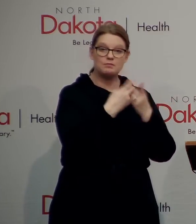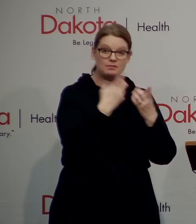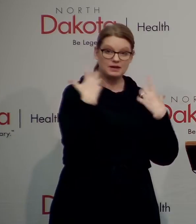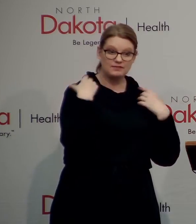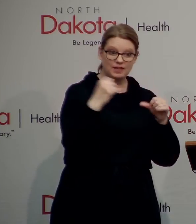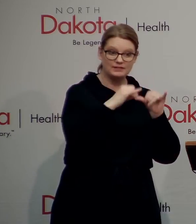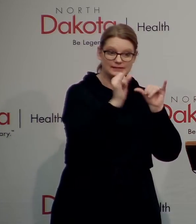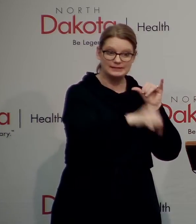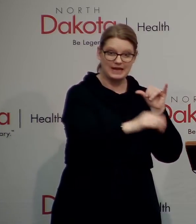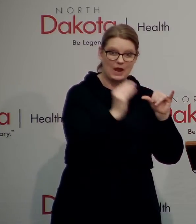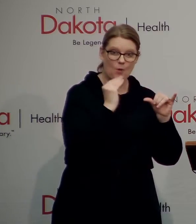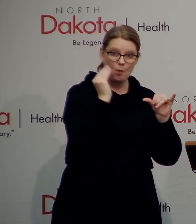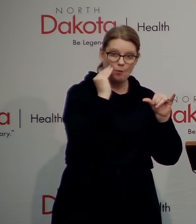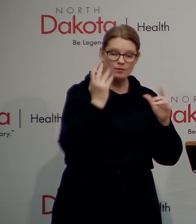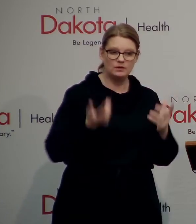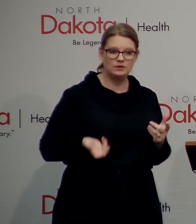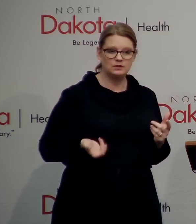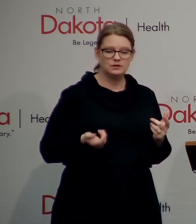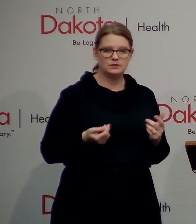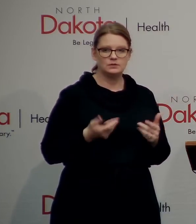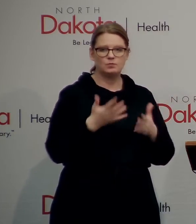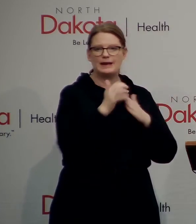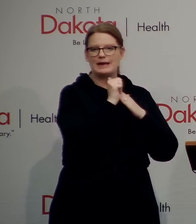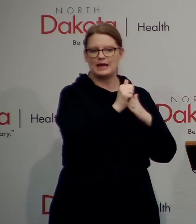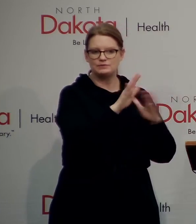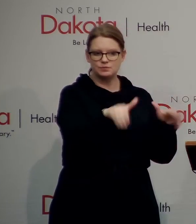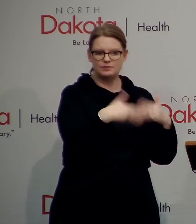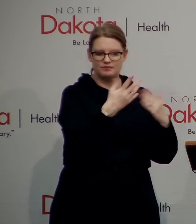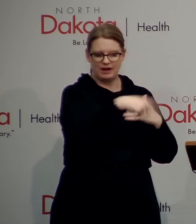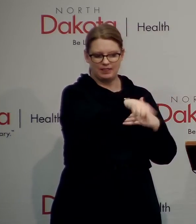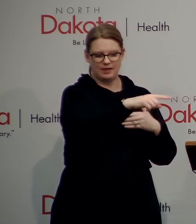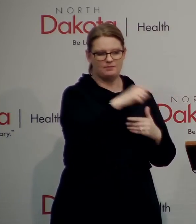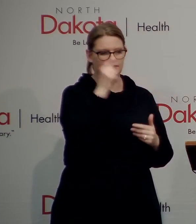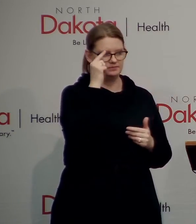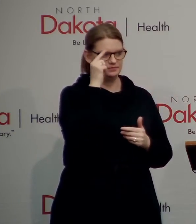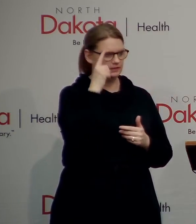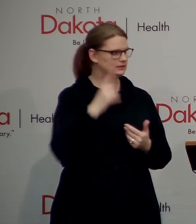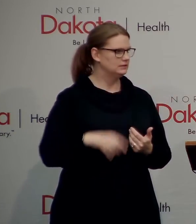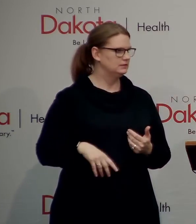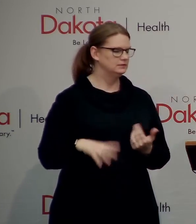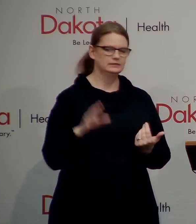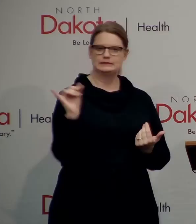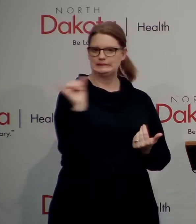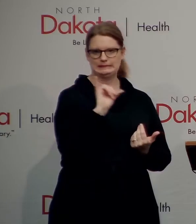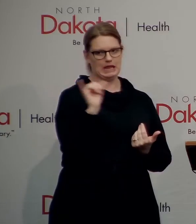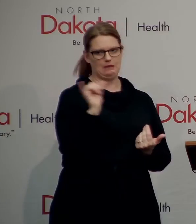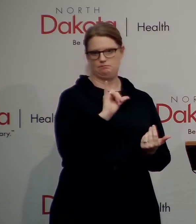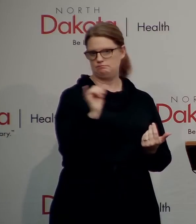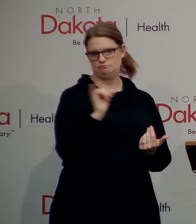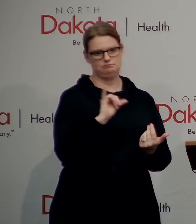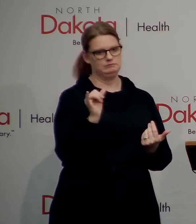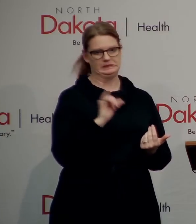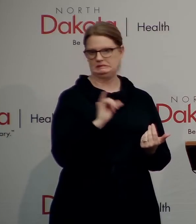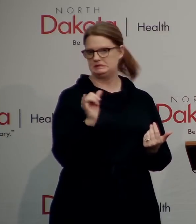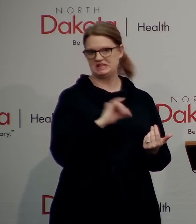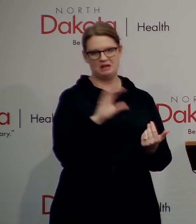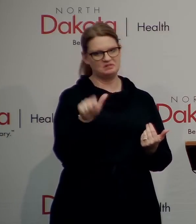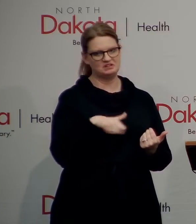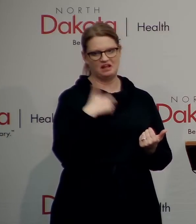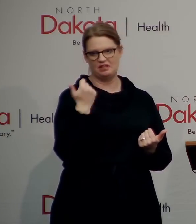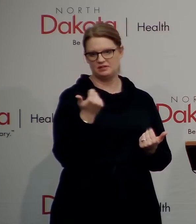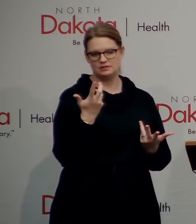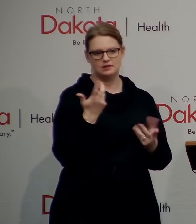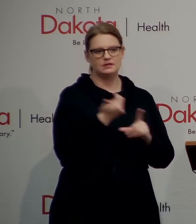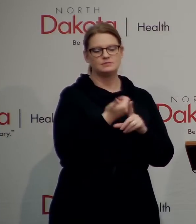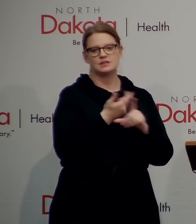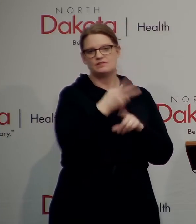home. And the question was, what guidance are we giving them? It's the guidance that we're sharing with anyone that has traveled into